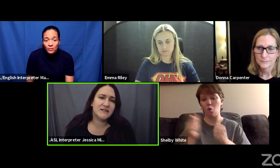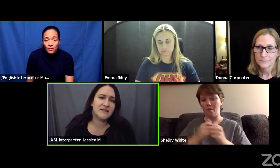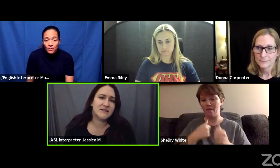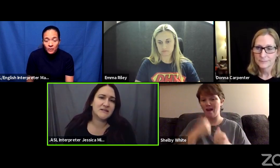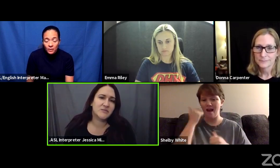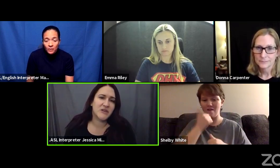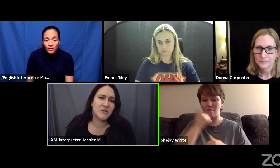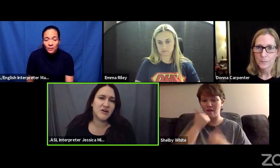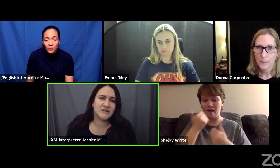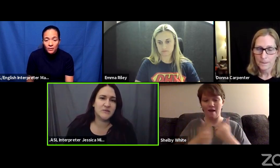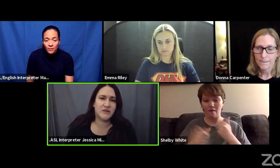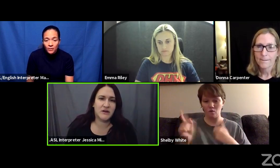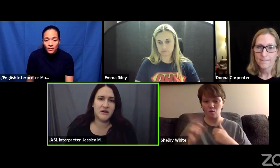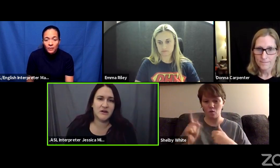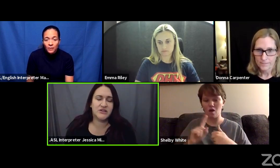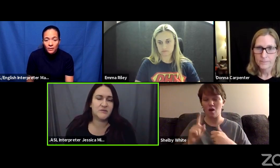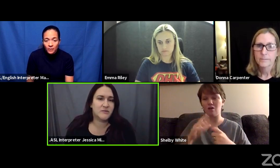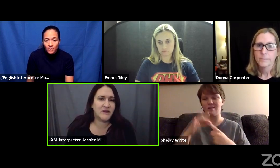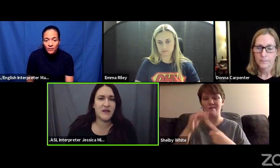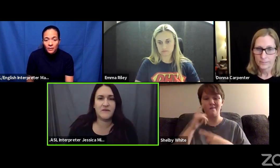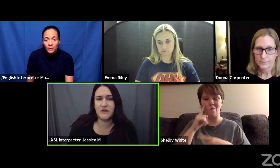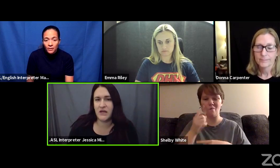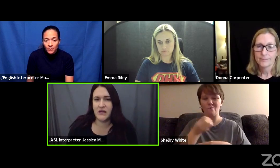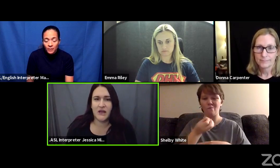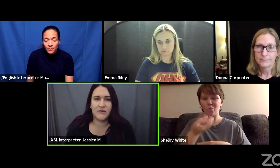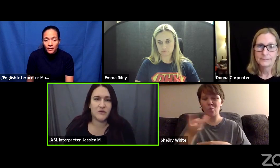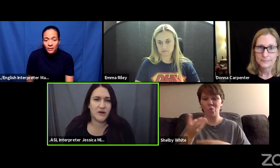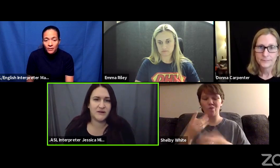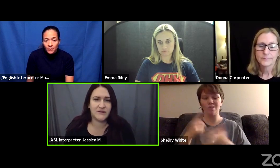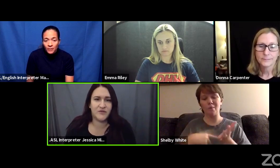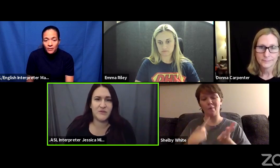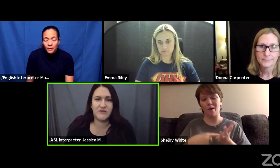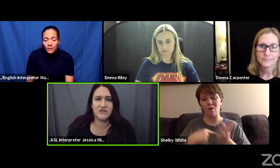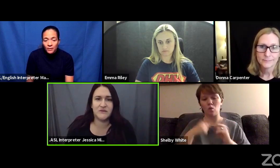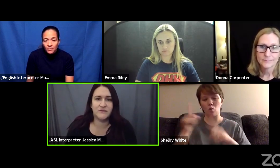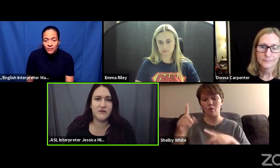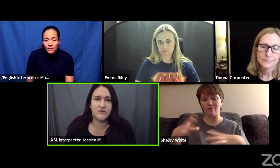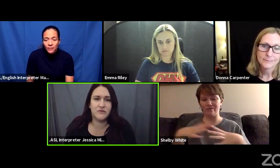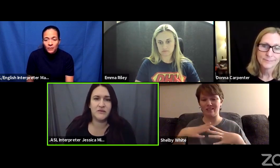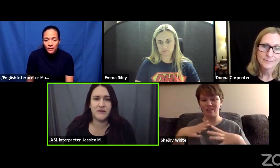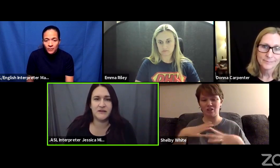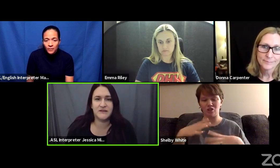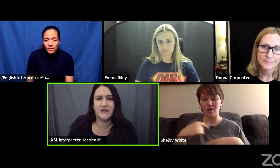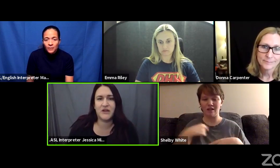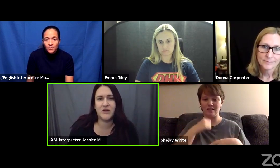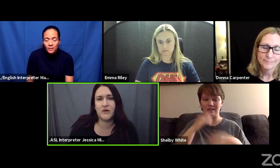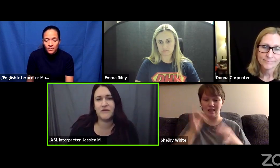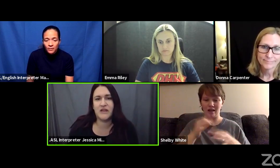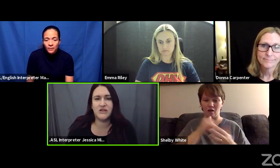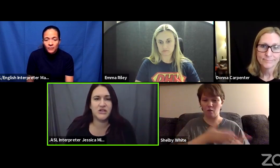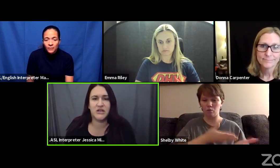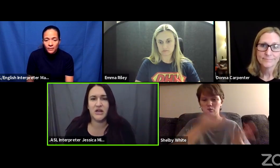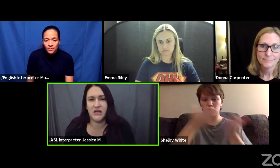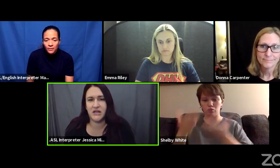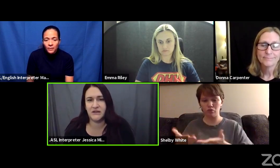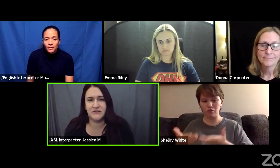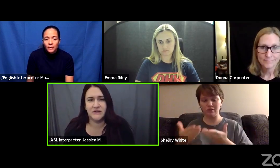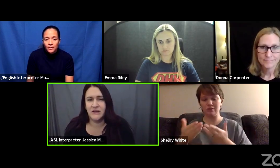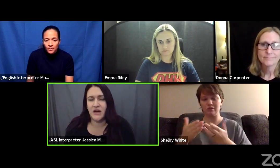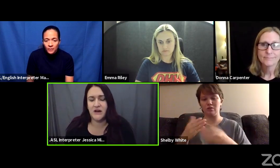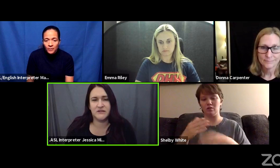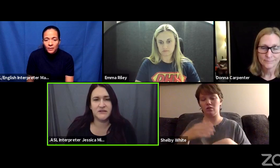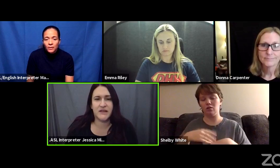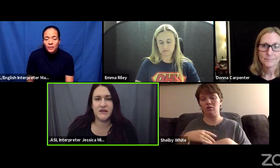So that's been the process with her. She's with me every day, everywhere, except for maybe just a few things. Like if I go on vacation,